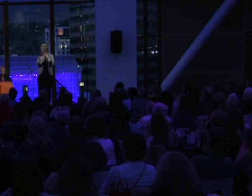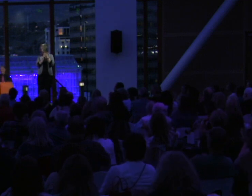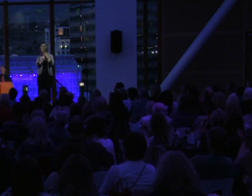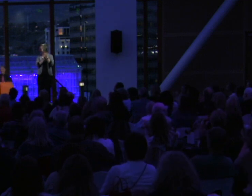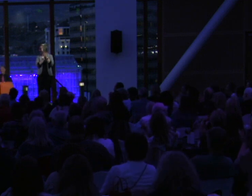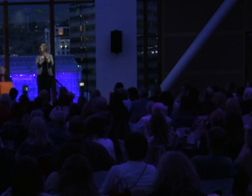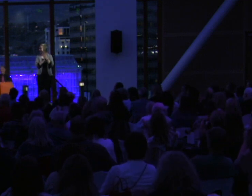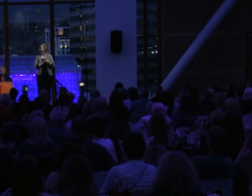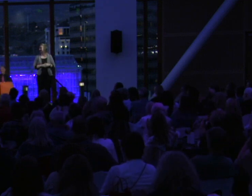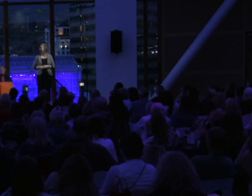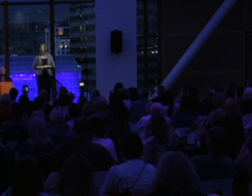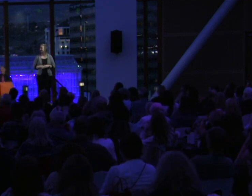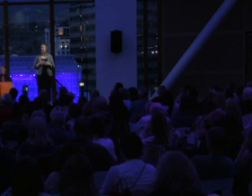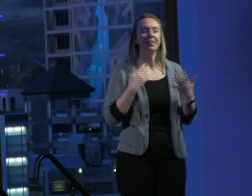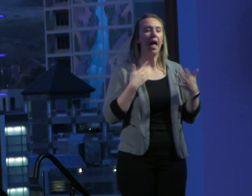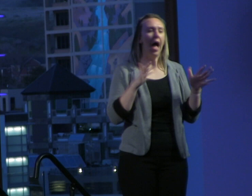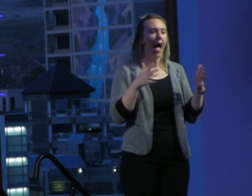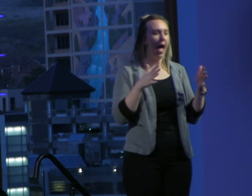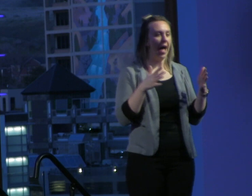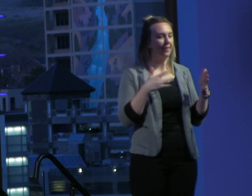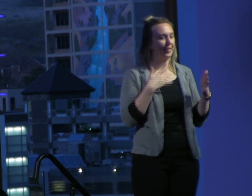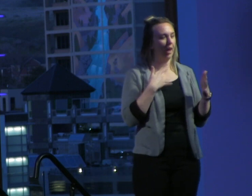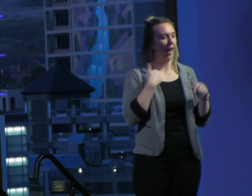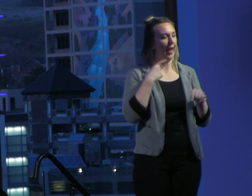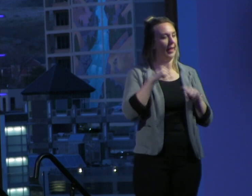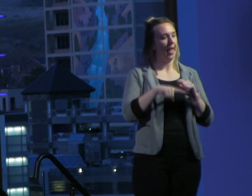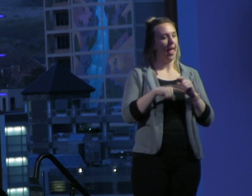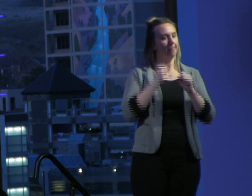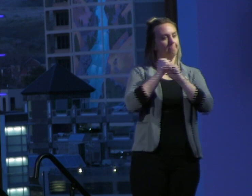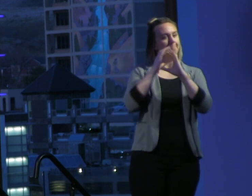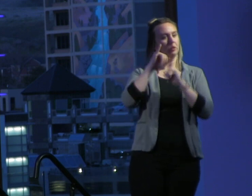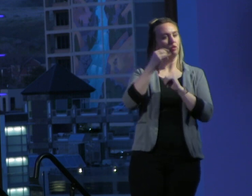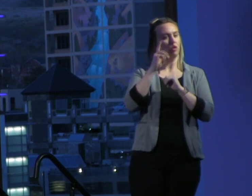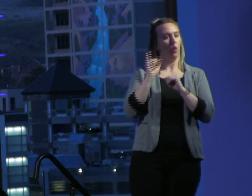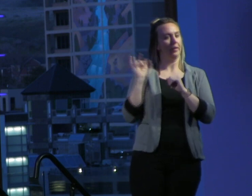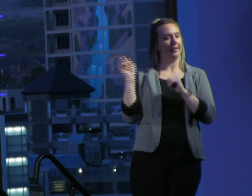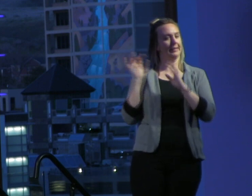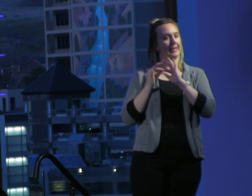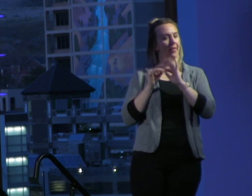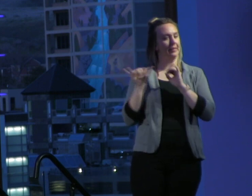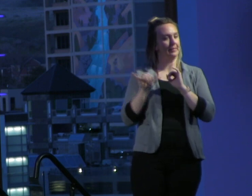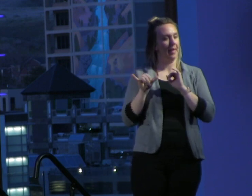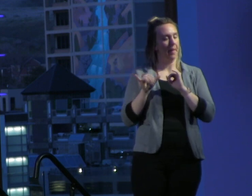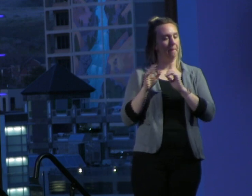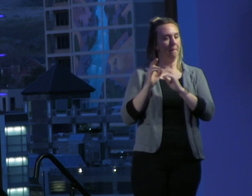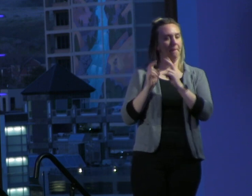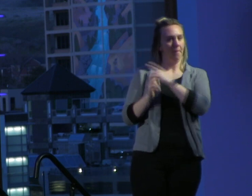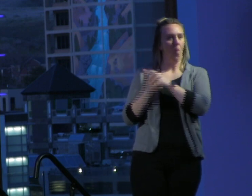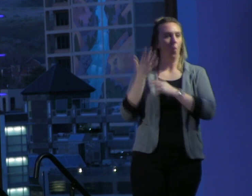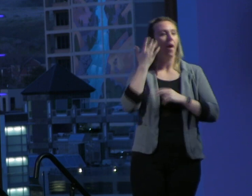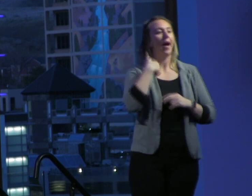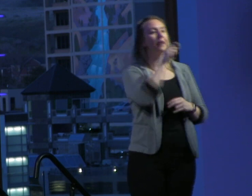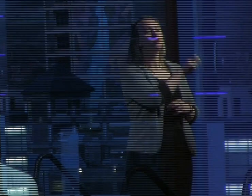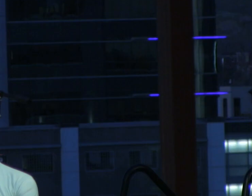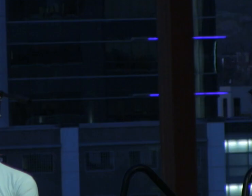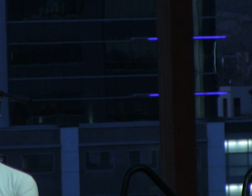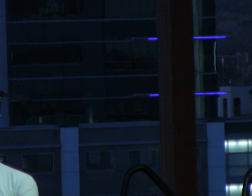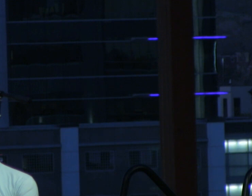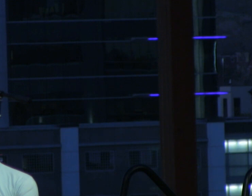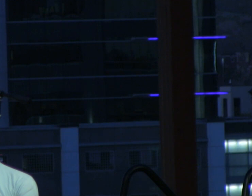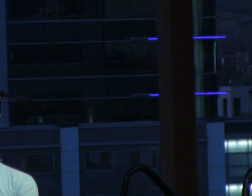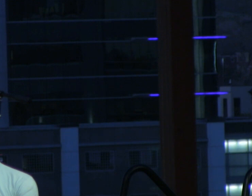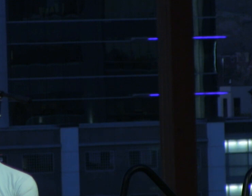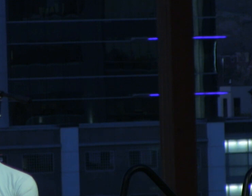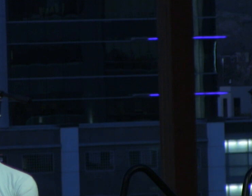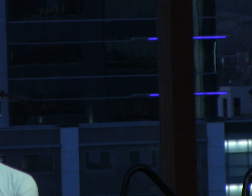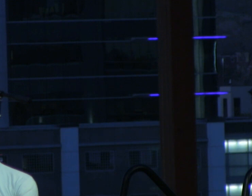And I kind of can't look at Jodi the same, because he said I travel for my real job and I haven't been able to come to some of the other ones. But the last